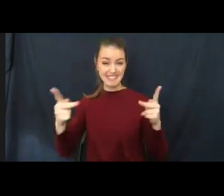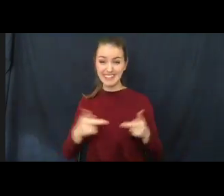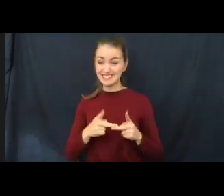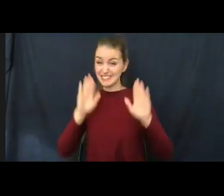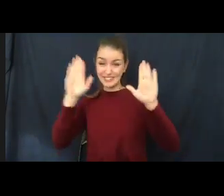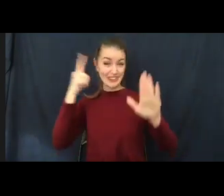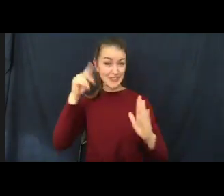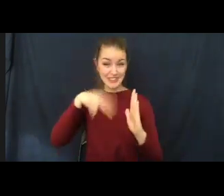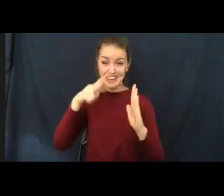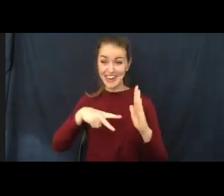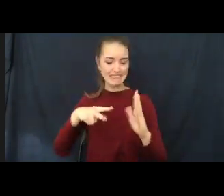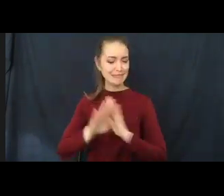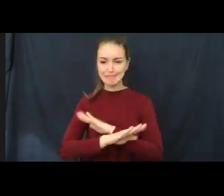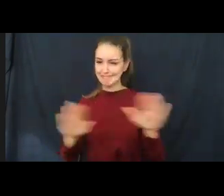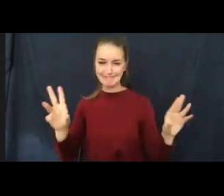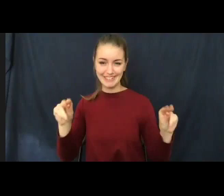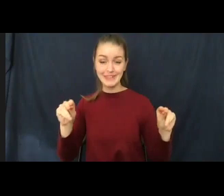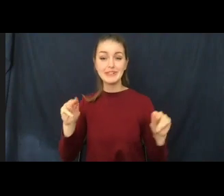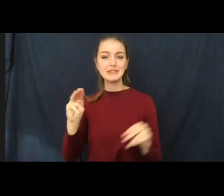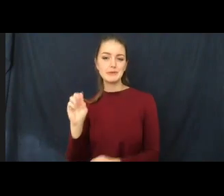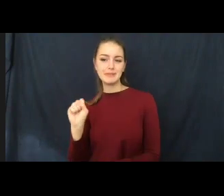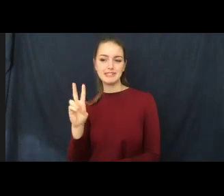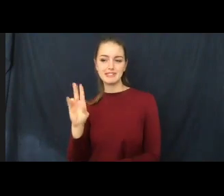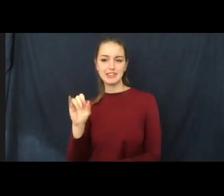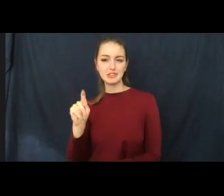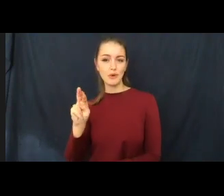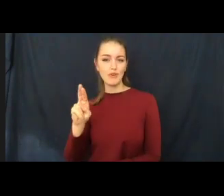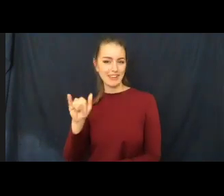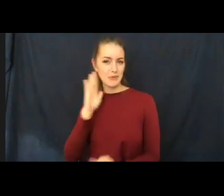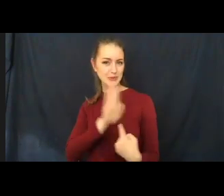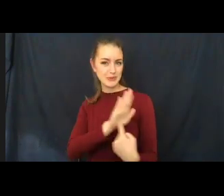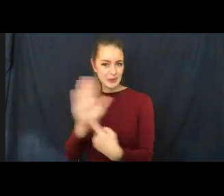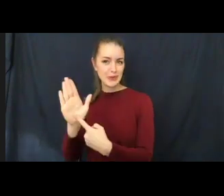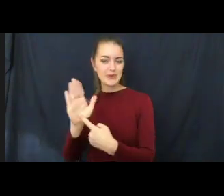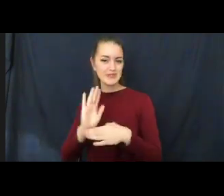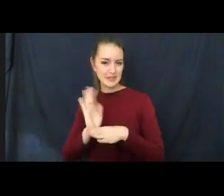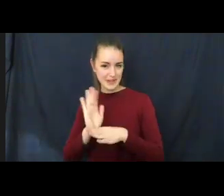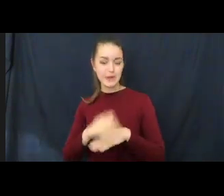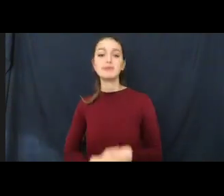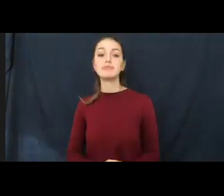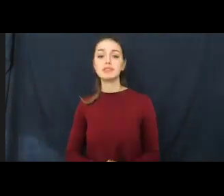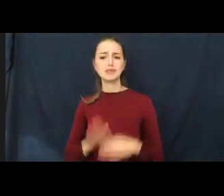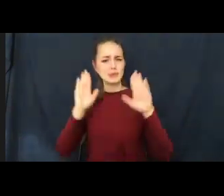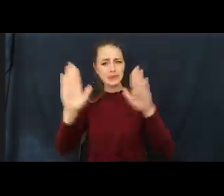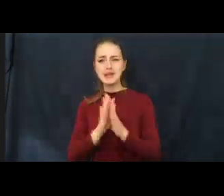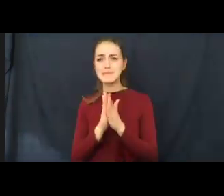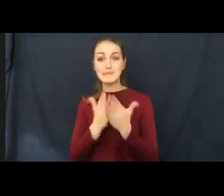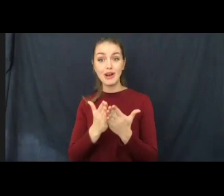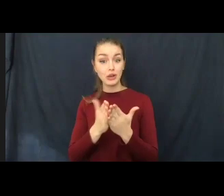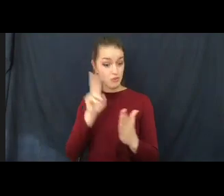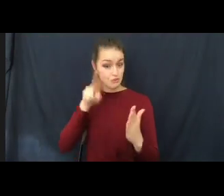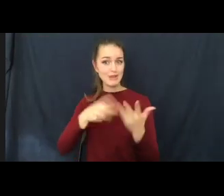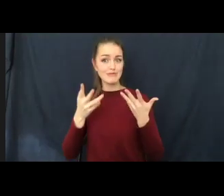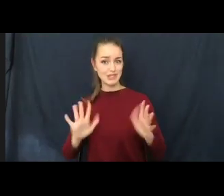So Miss Victoria is going to go ahead and play that read aloud. It's an awesome book that will give you so many great ideas on